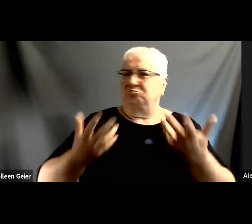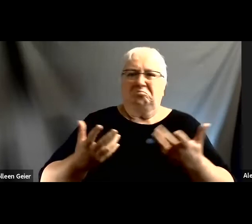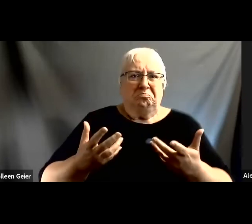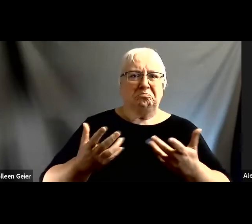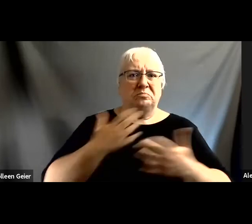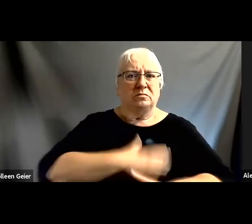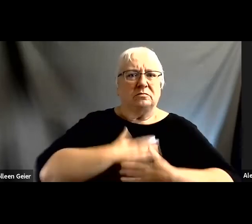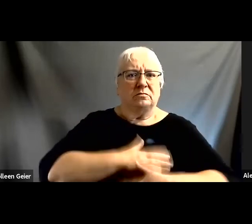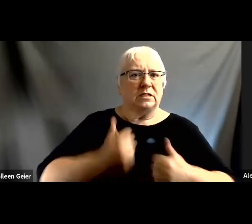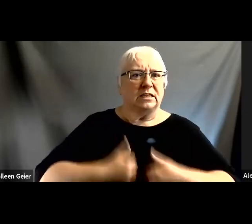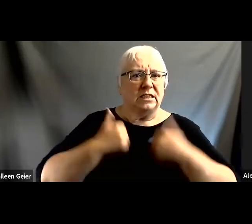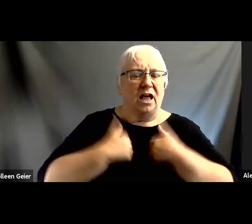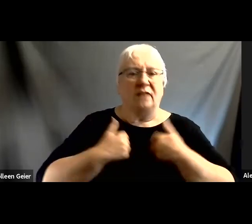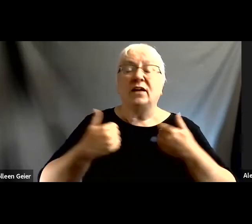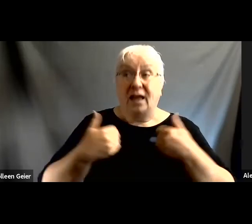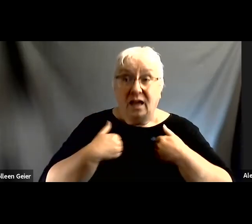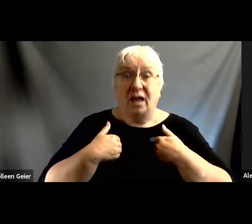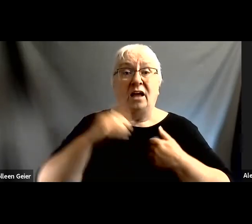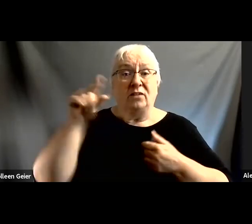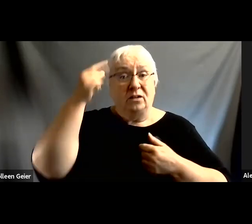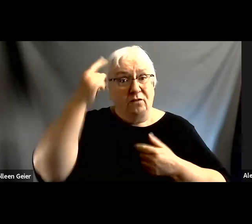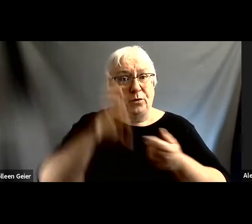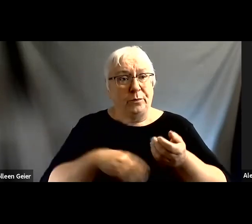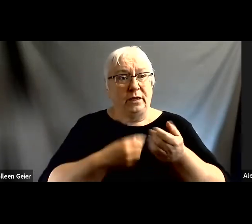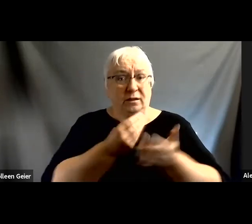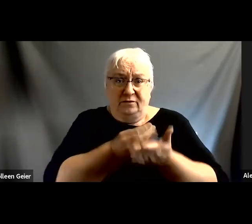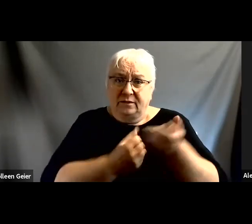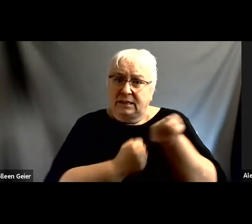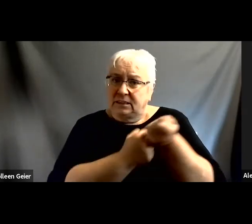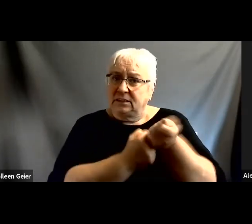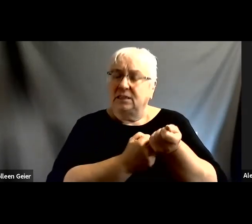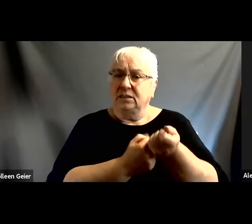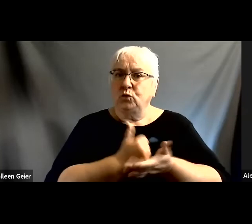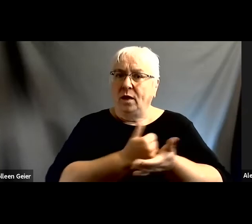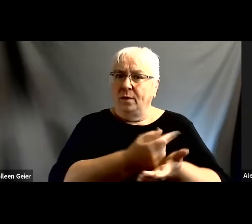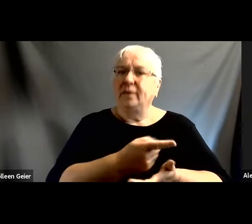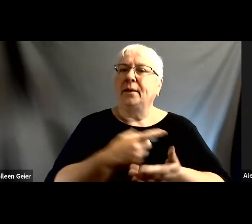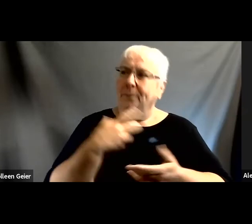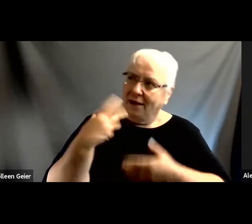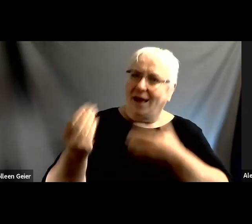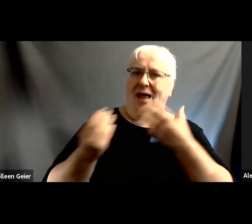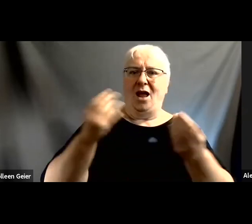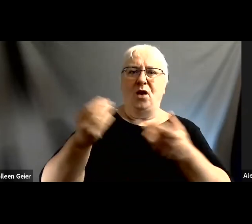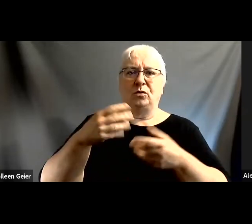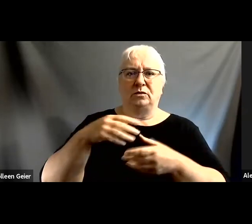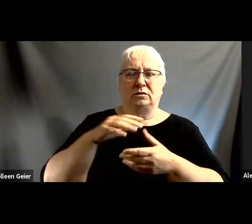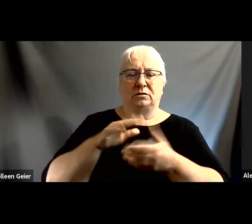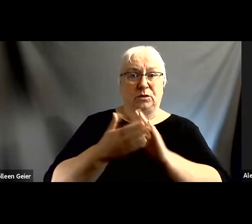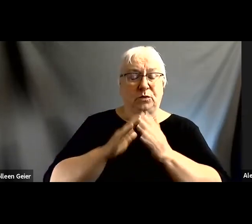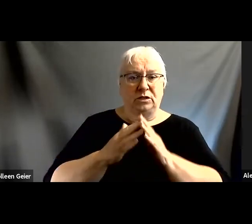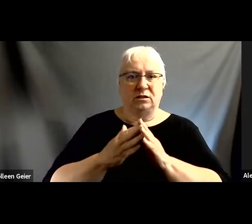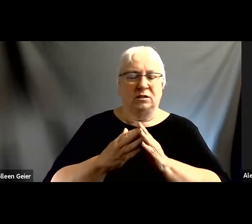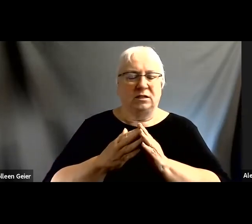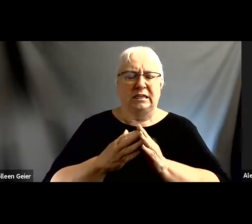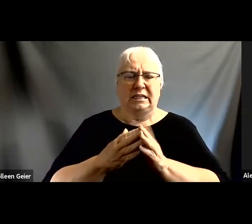have enough government funding to supply their needs. Otherwise, they are enclosed all